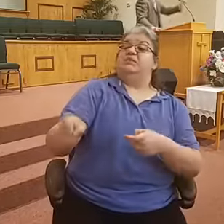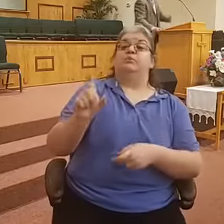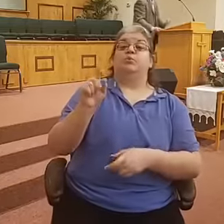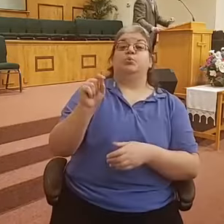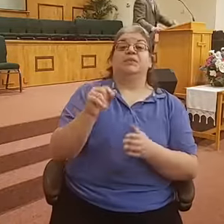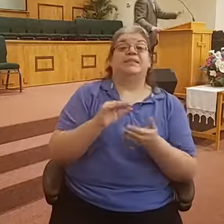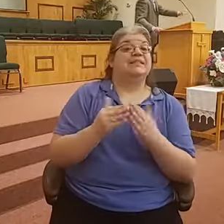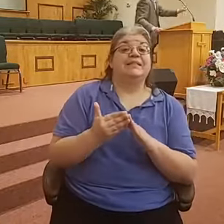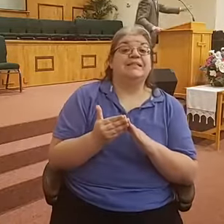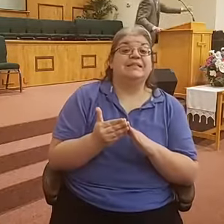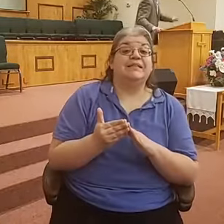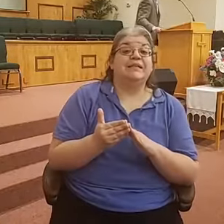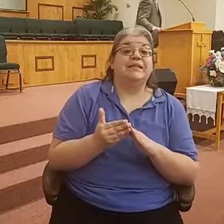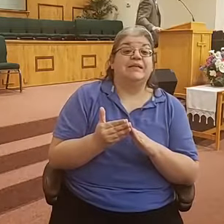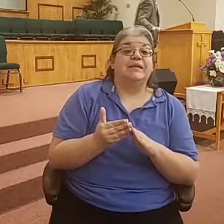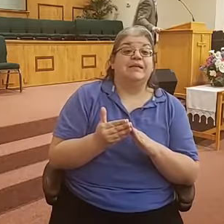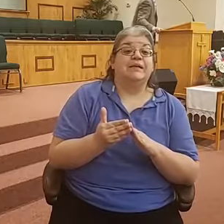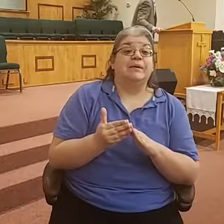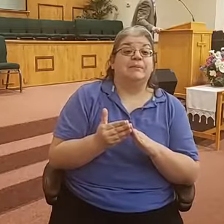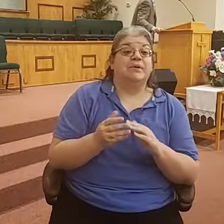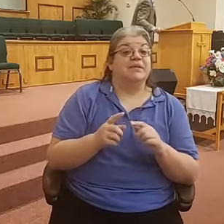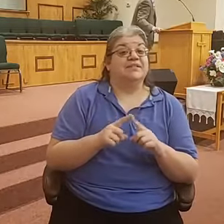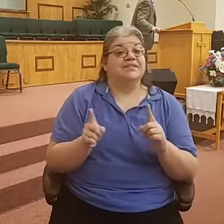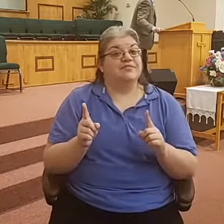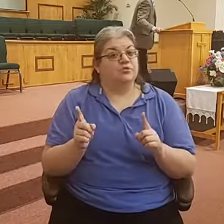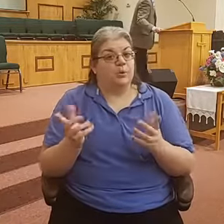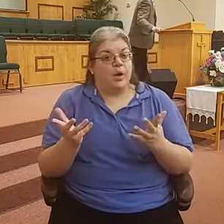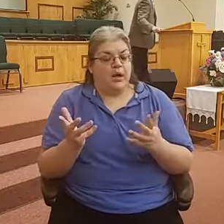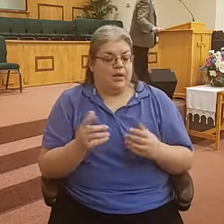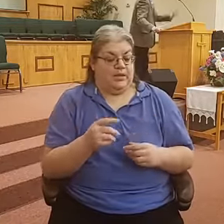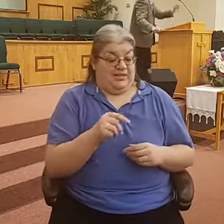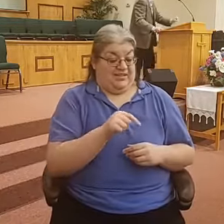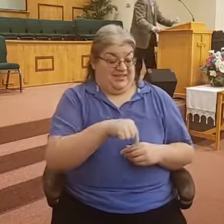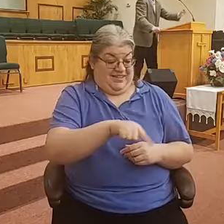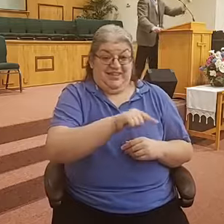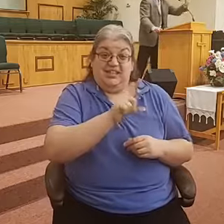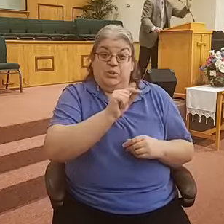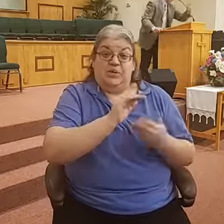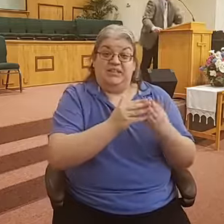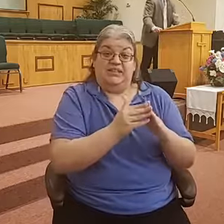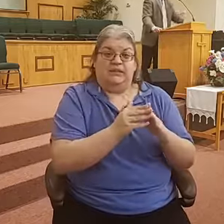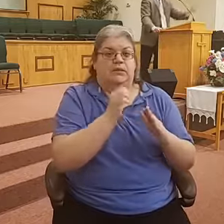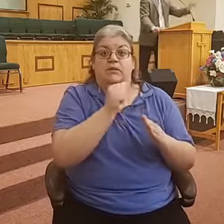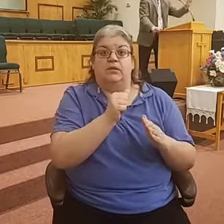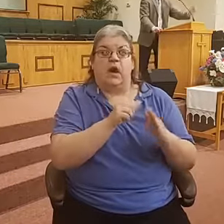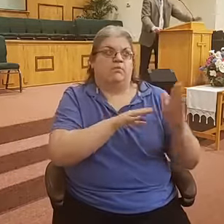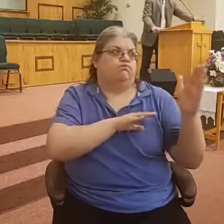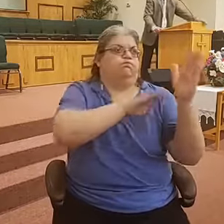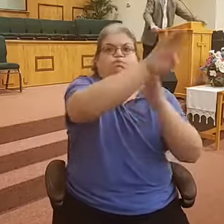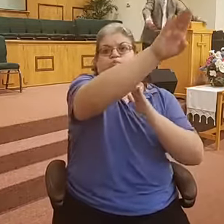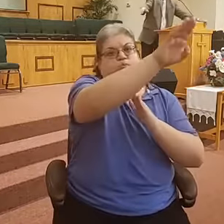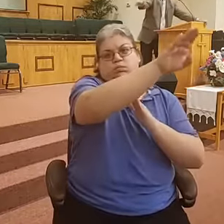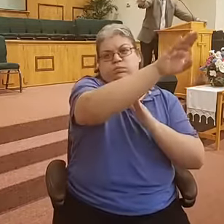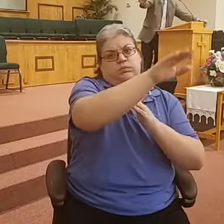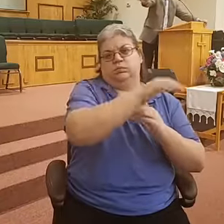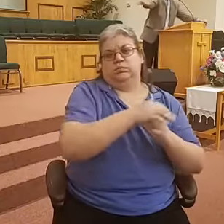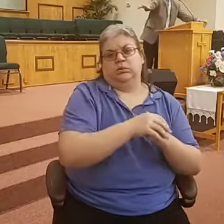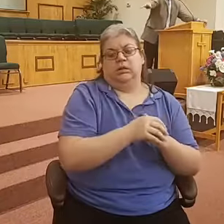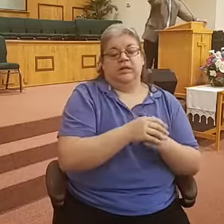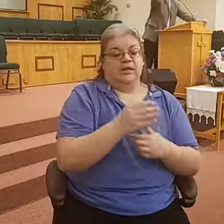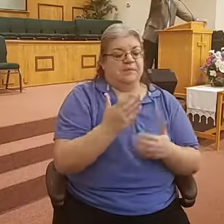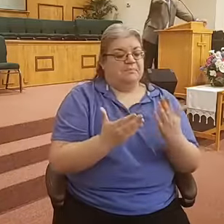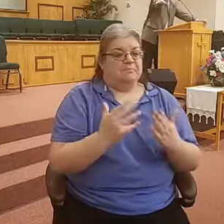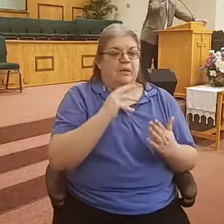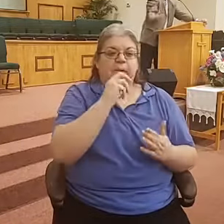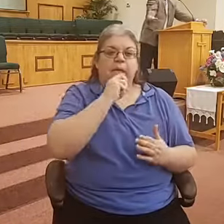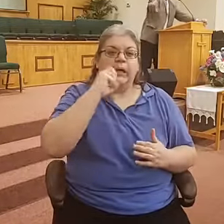The only difference is they're not cities that have been developed. In reality, most likely, they're cities that were ancient